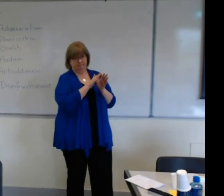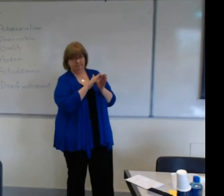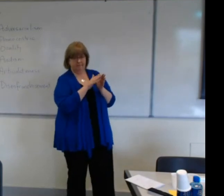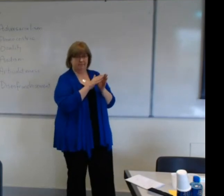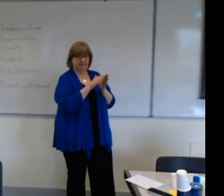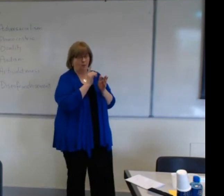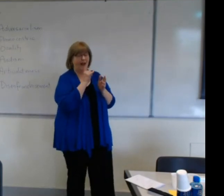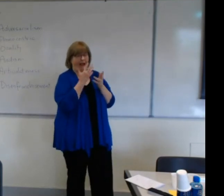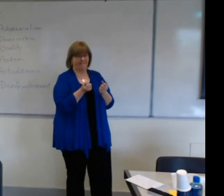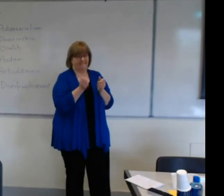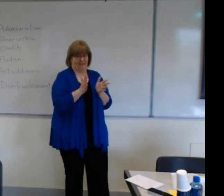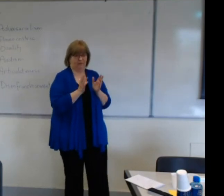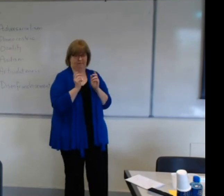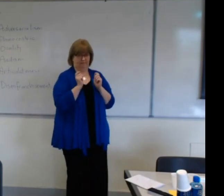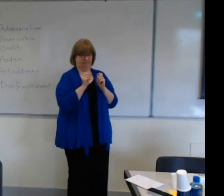Hopefully, as part of the Justisigns project,